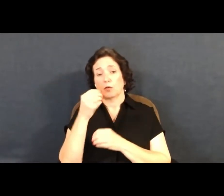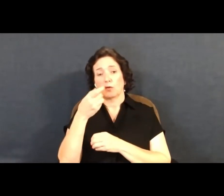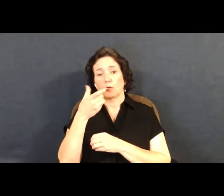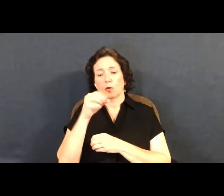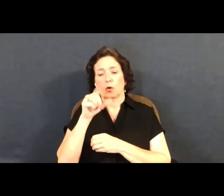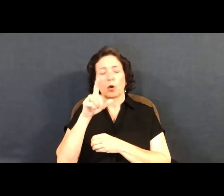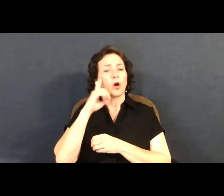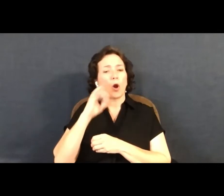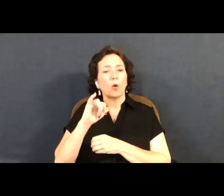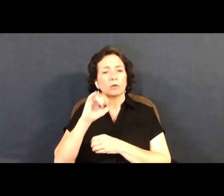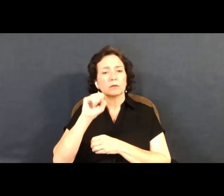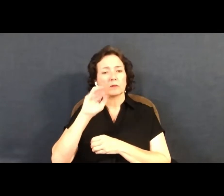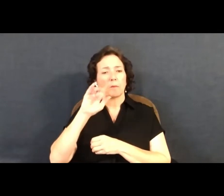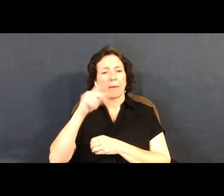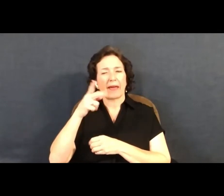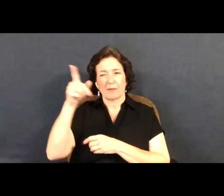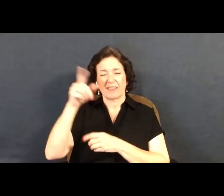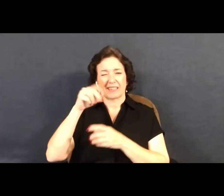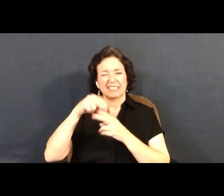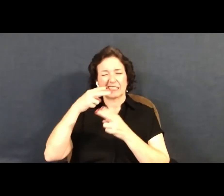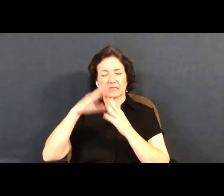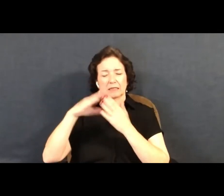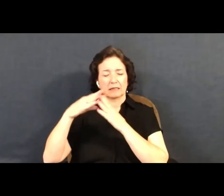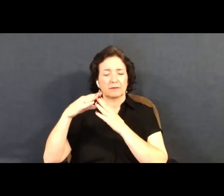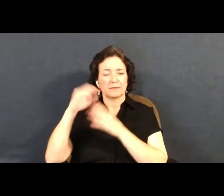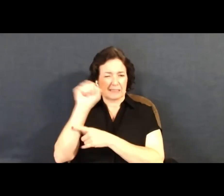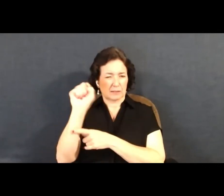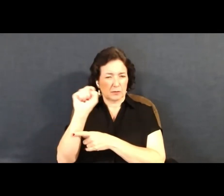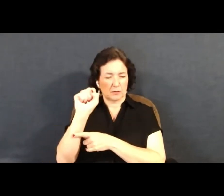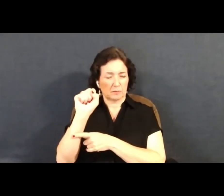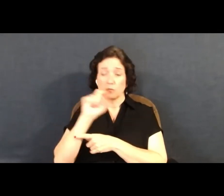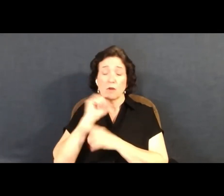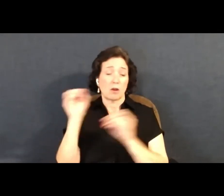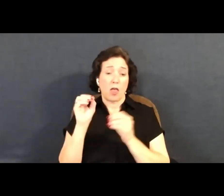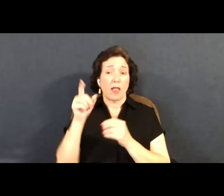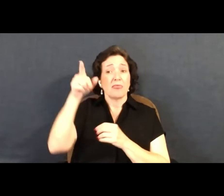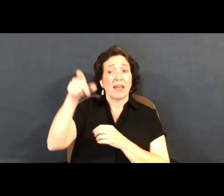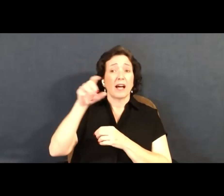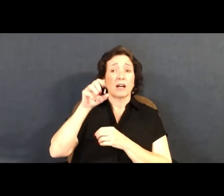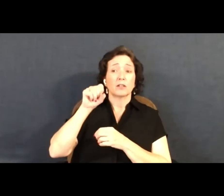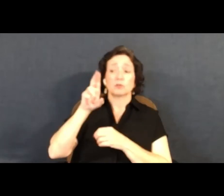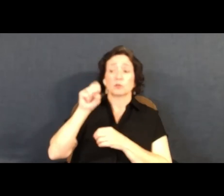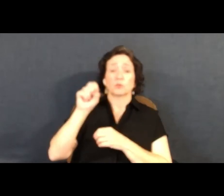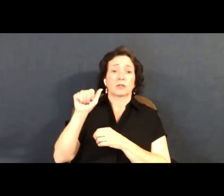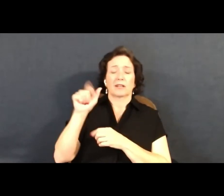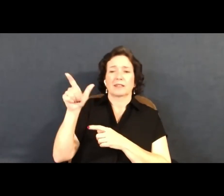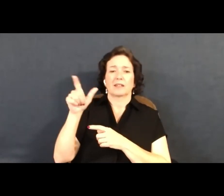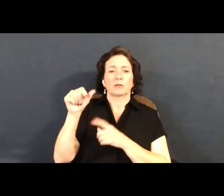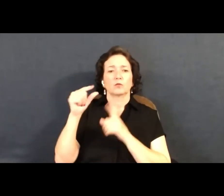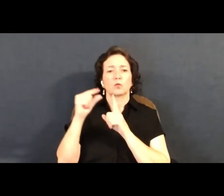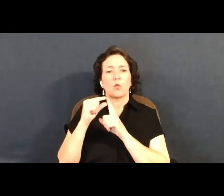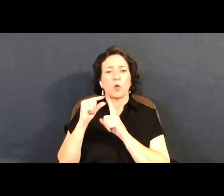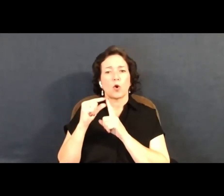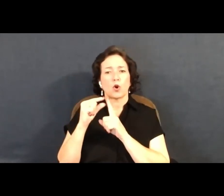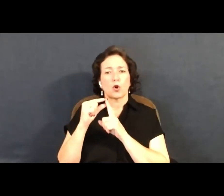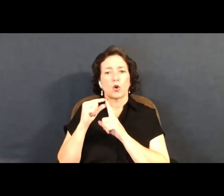that is where he was. And there were no tailors, for you see, the city of Susa was a city of words,